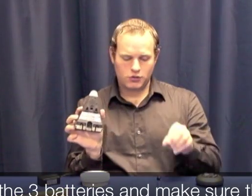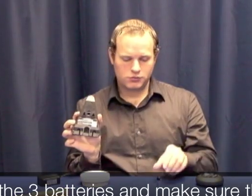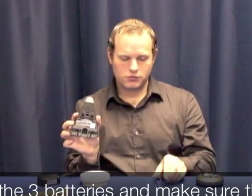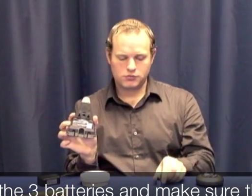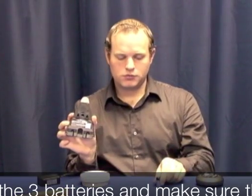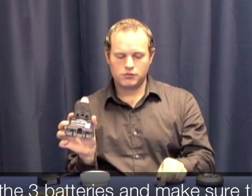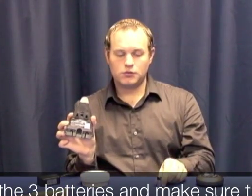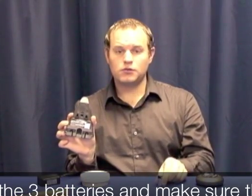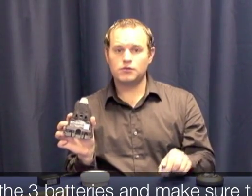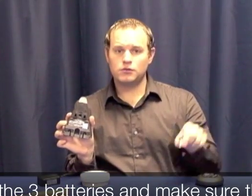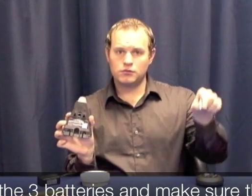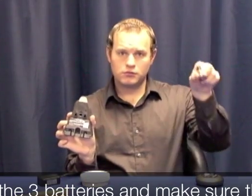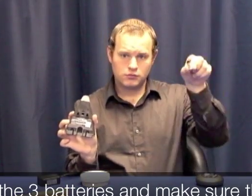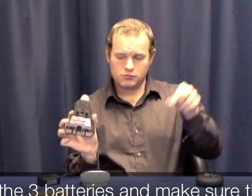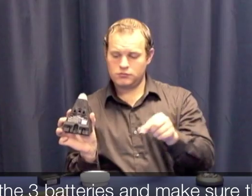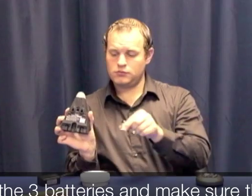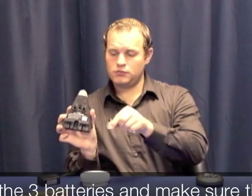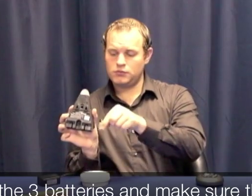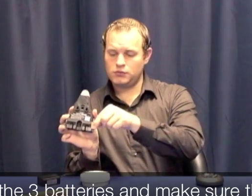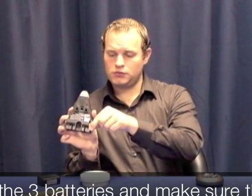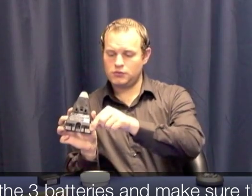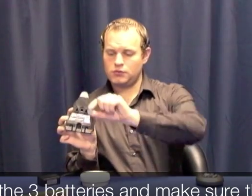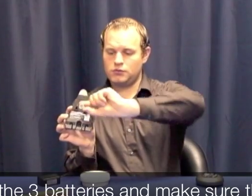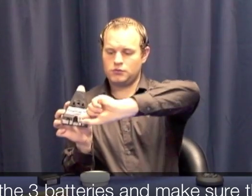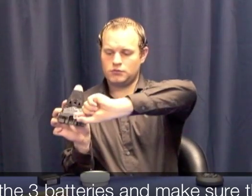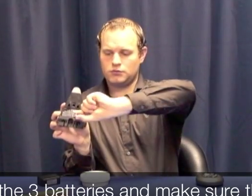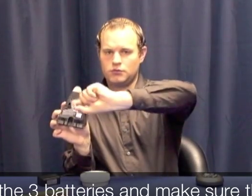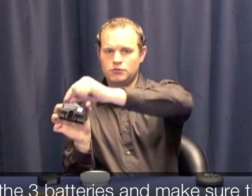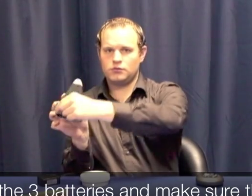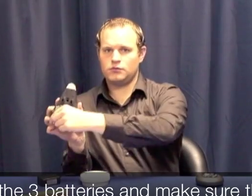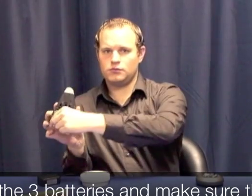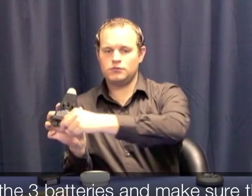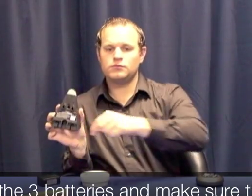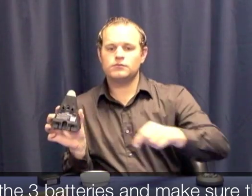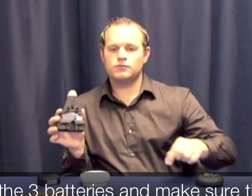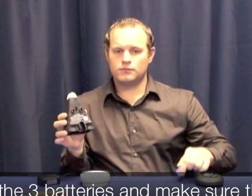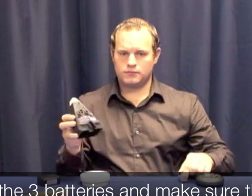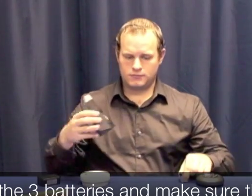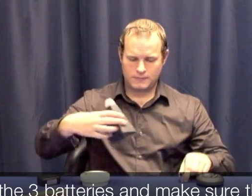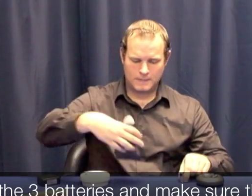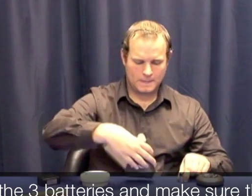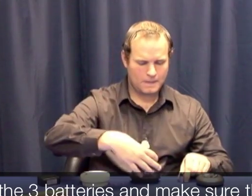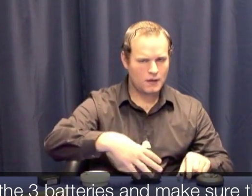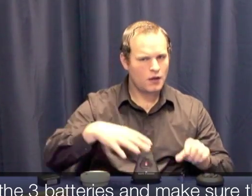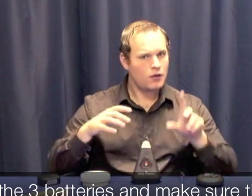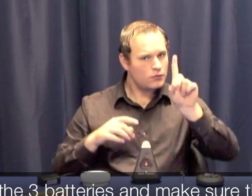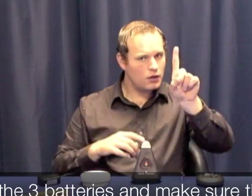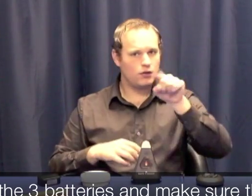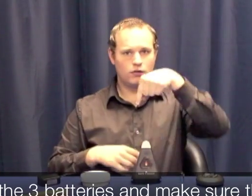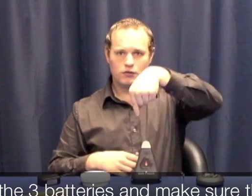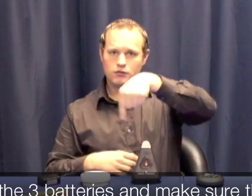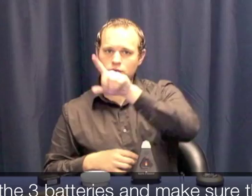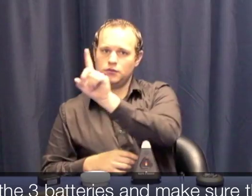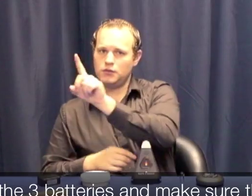screw. Install the 3 batteries and make sure they are aligned the right